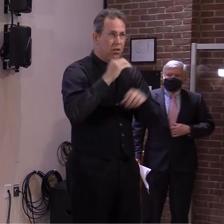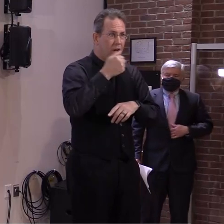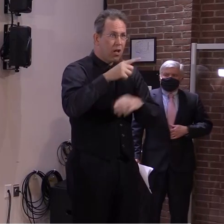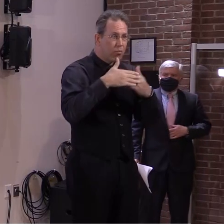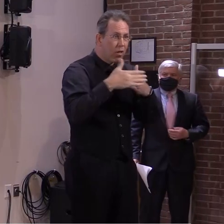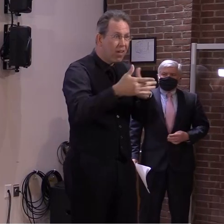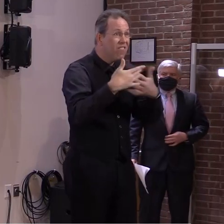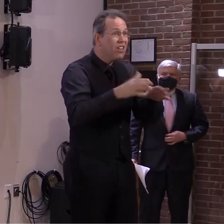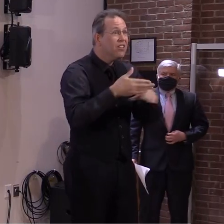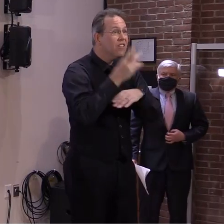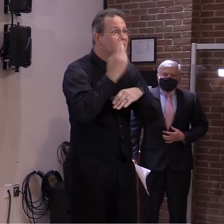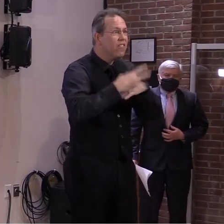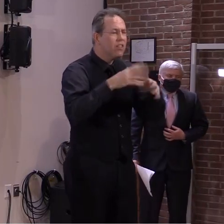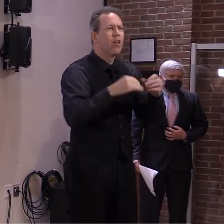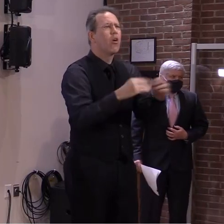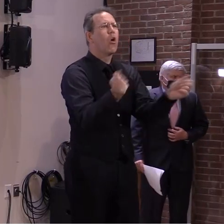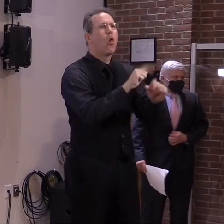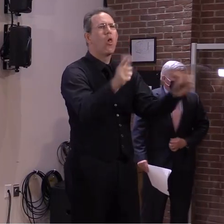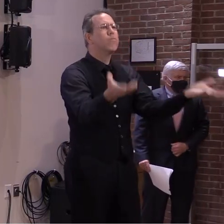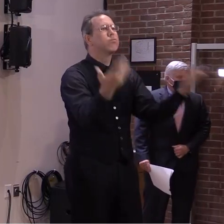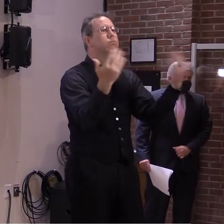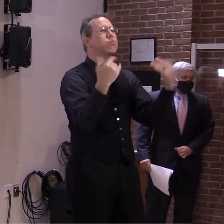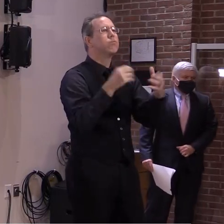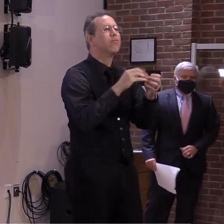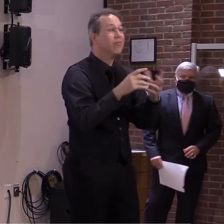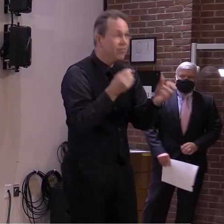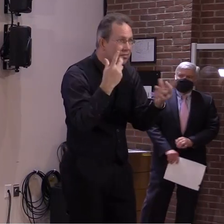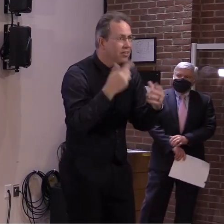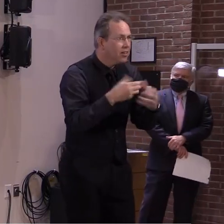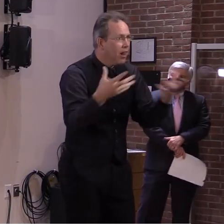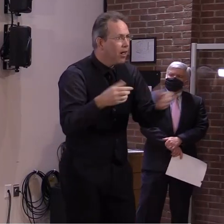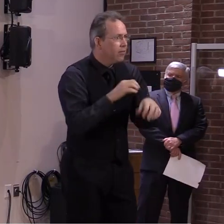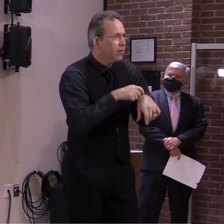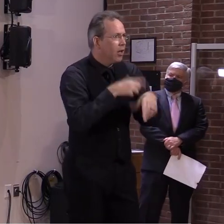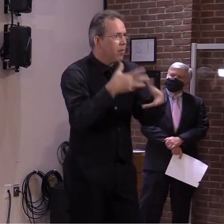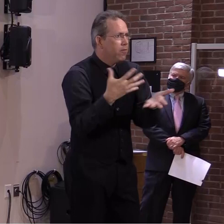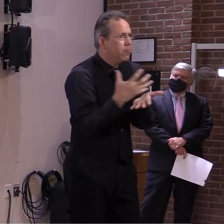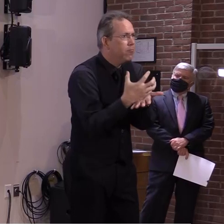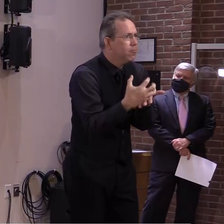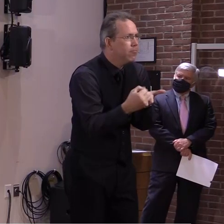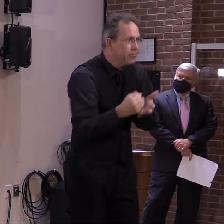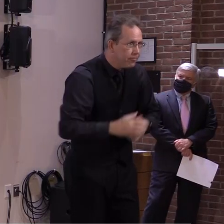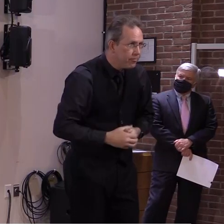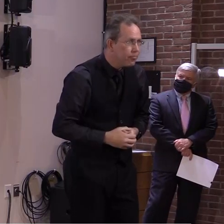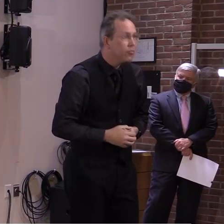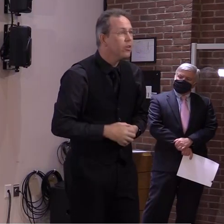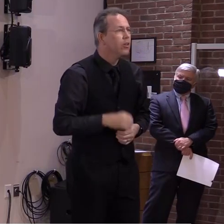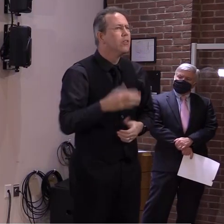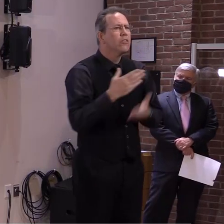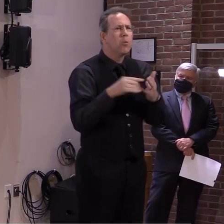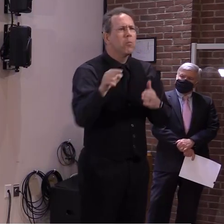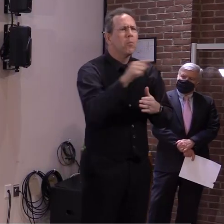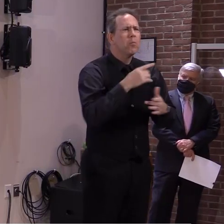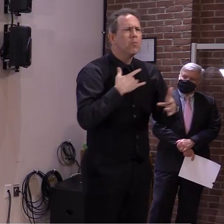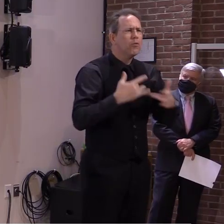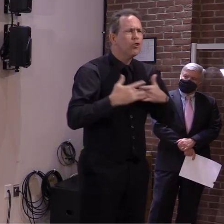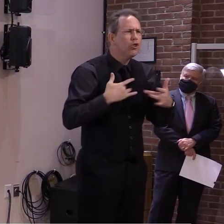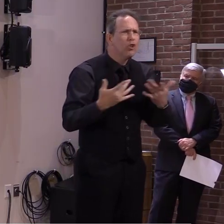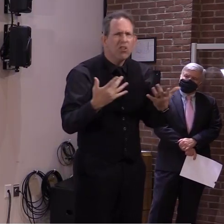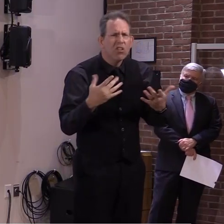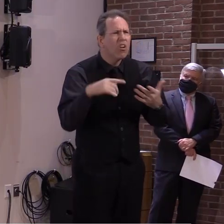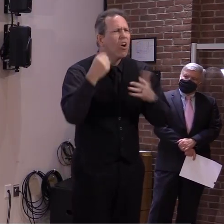over 2 weeks. I know some are concerned that other states have already opened up more broadly, but as a